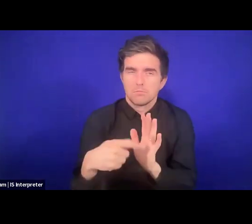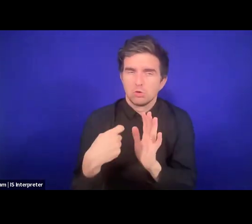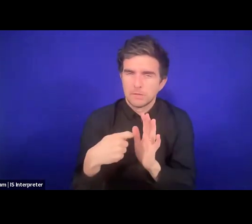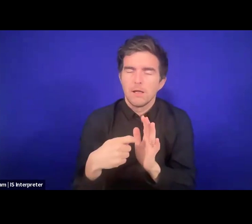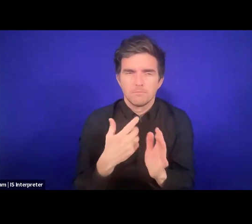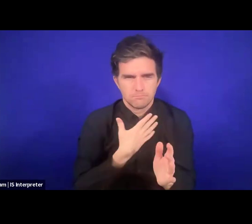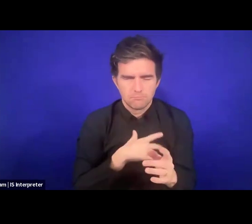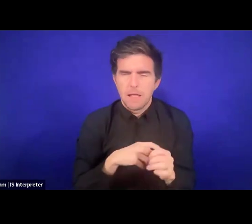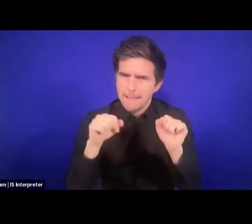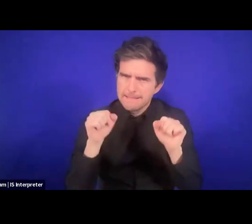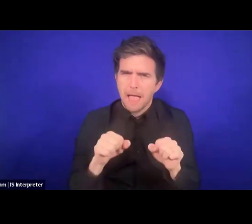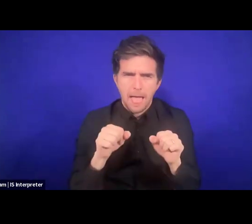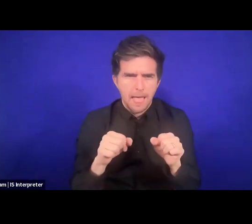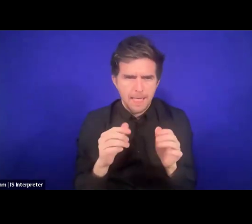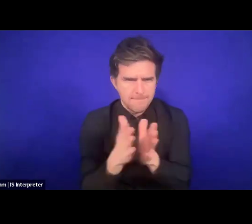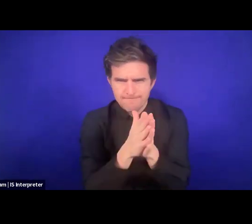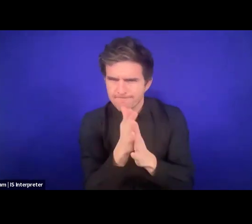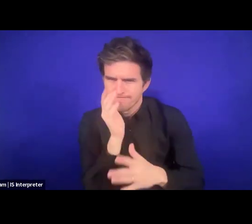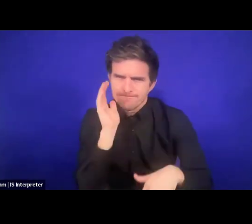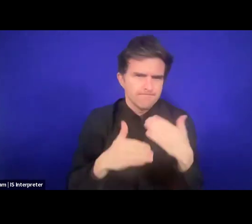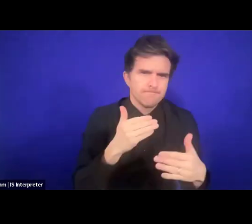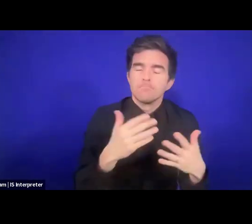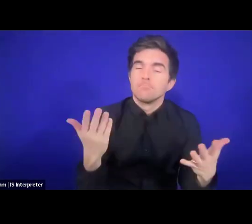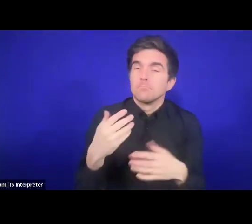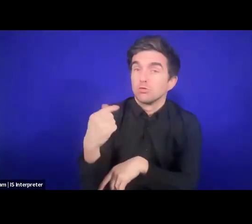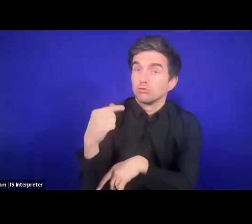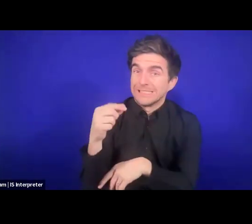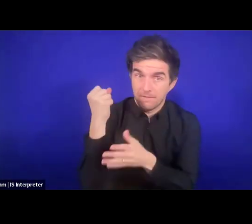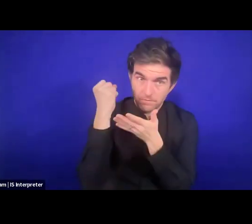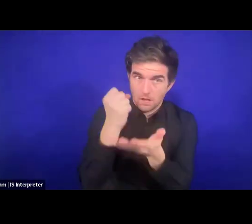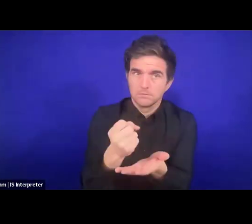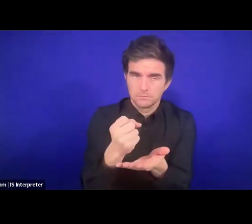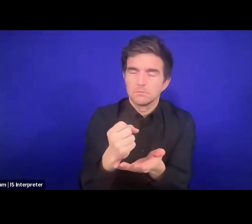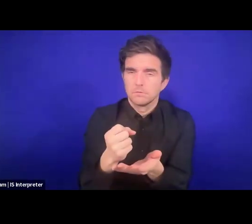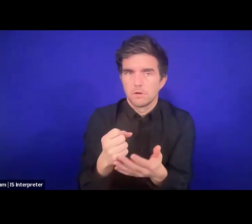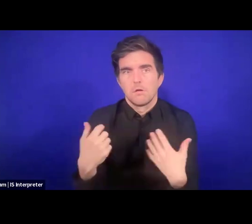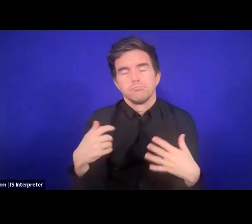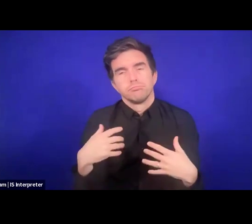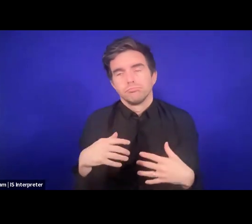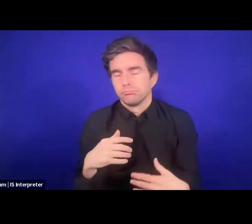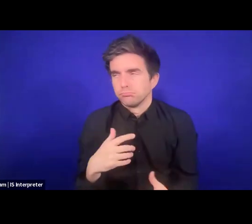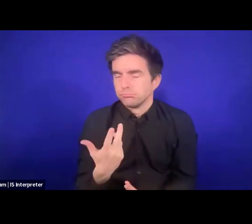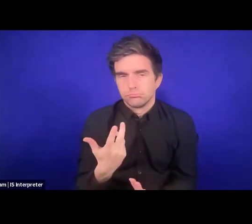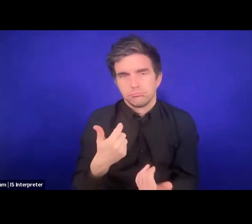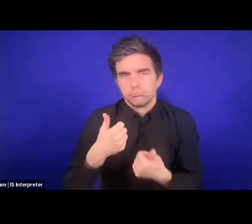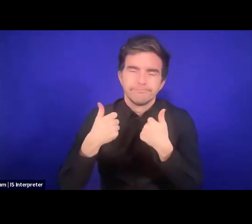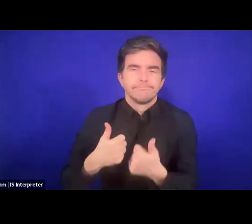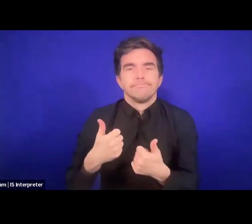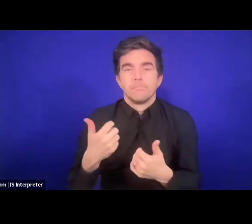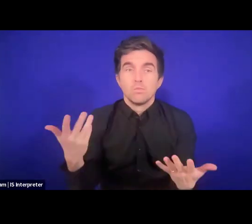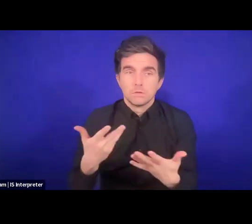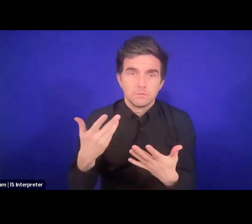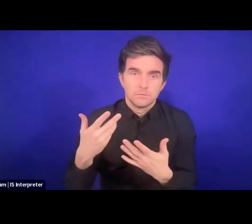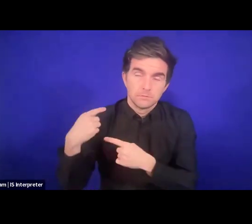income generation, look in terms of a more climate resilient opportunities. And this is